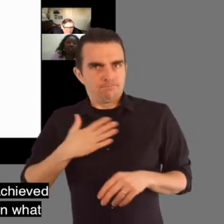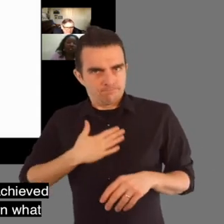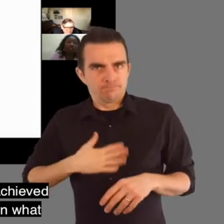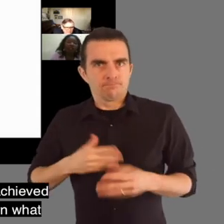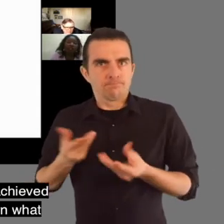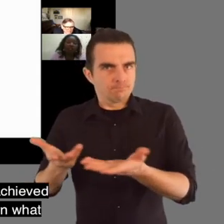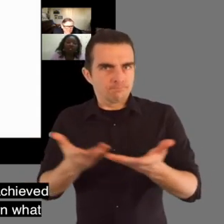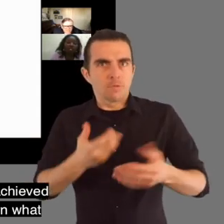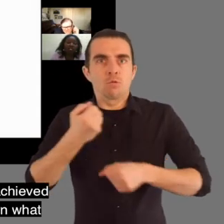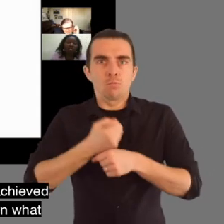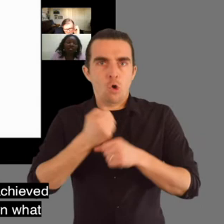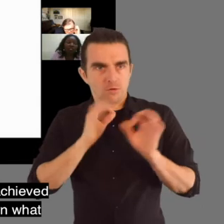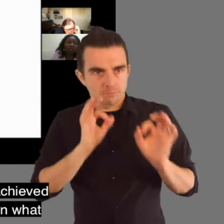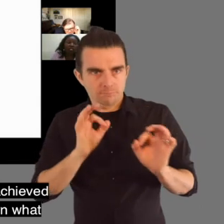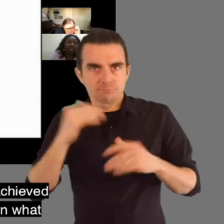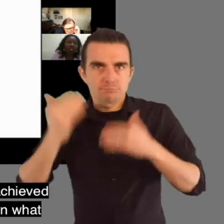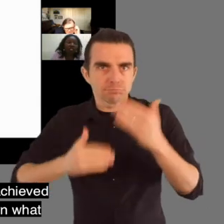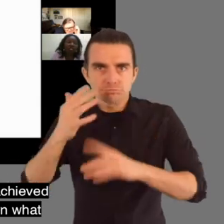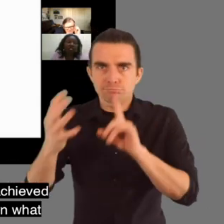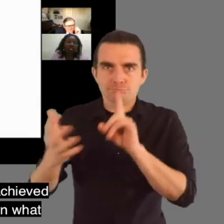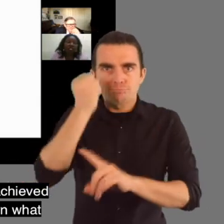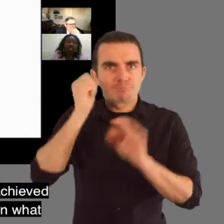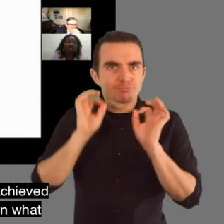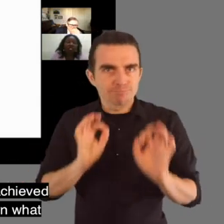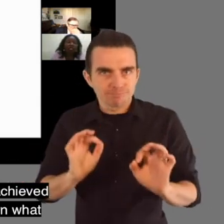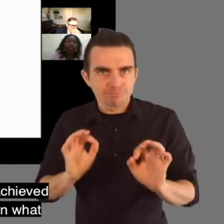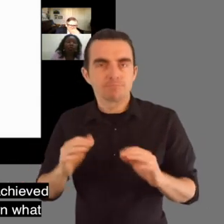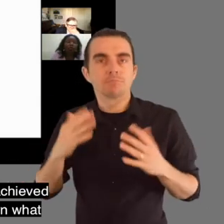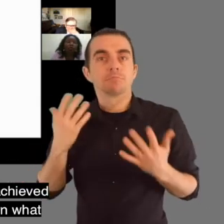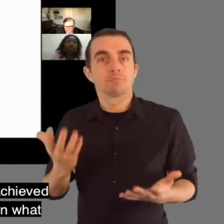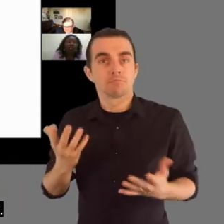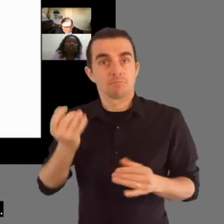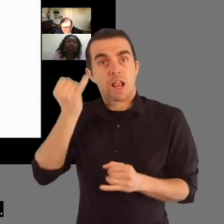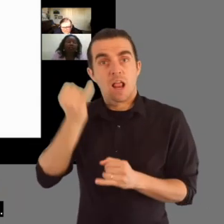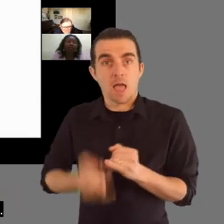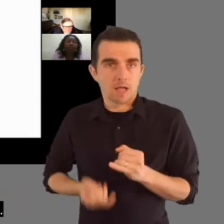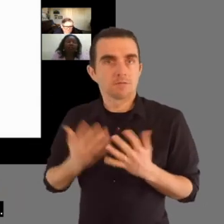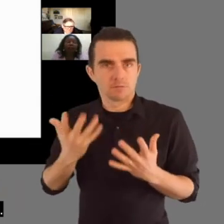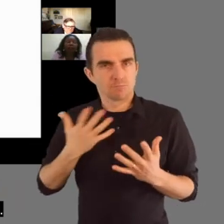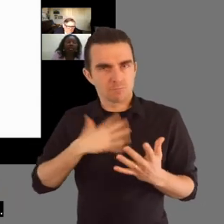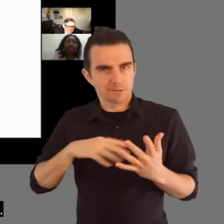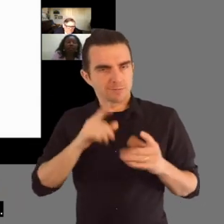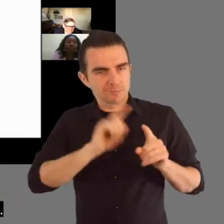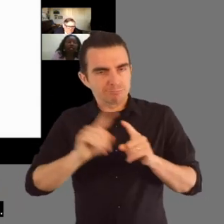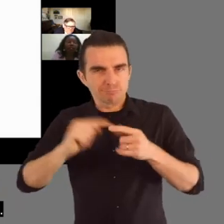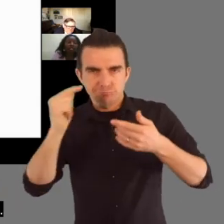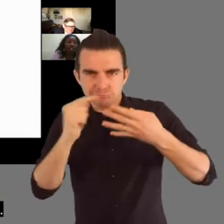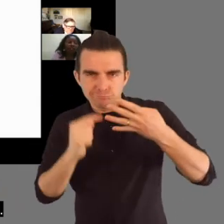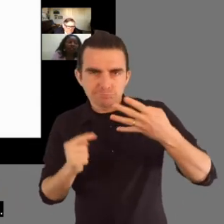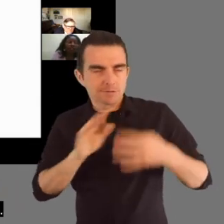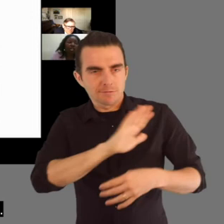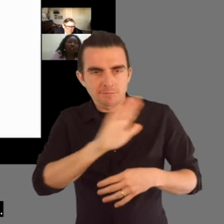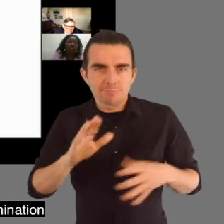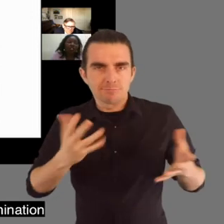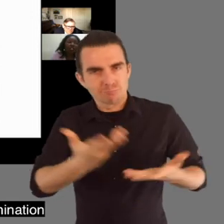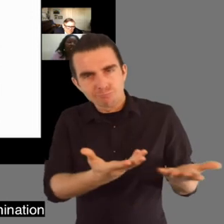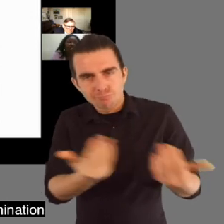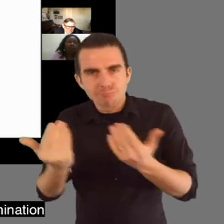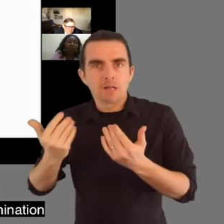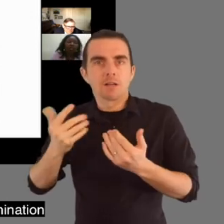achieved very seriously, so that it is known what they have planned and what they have achieved.